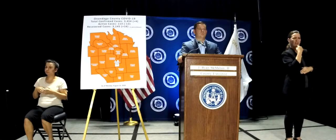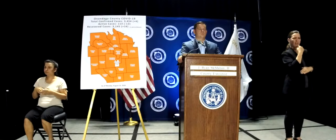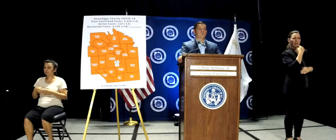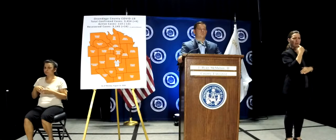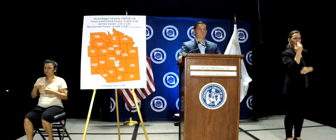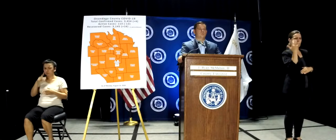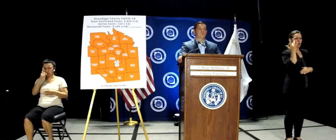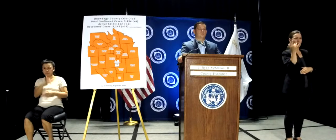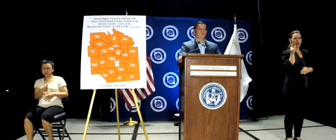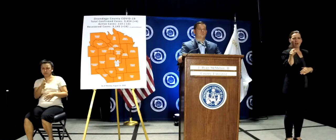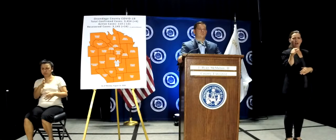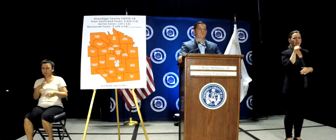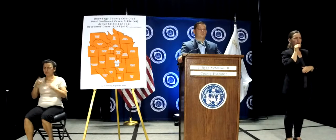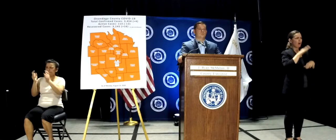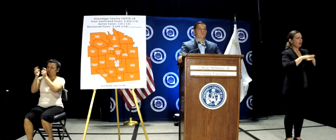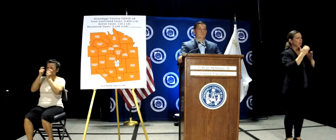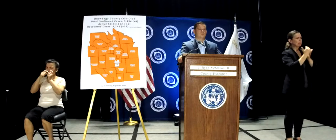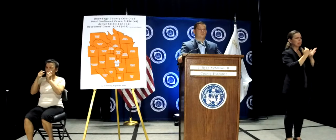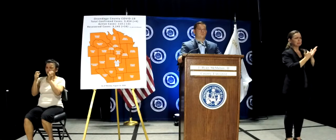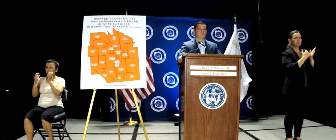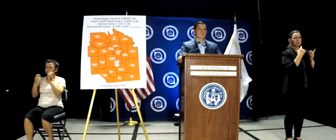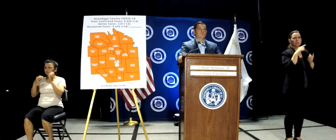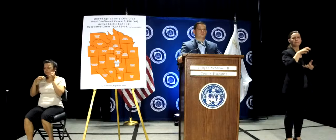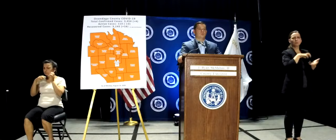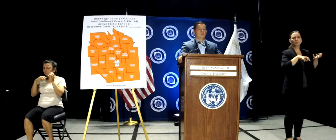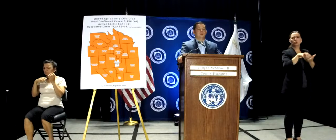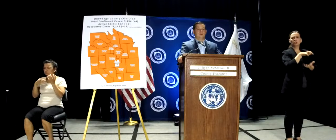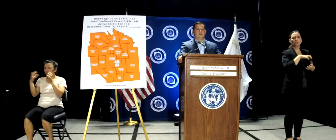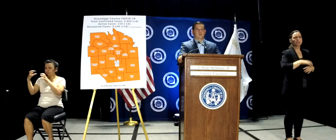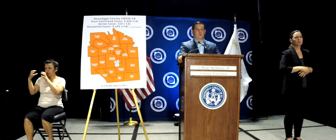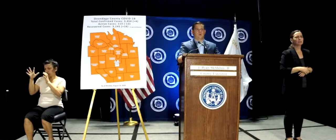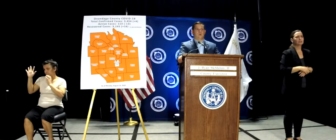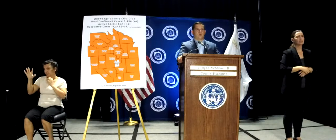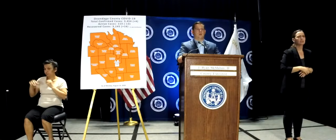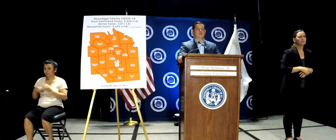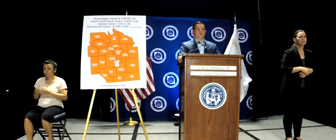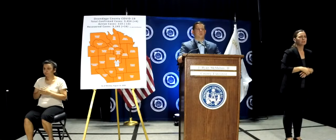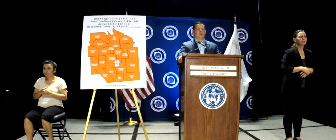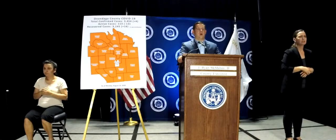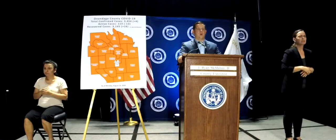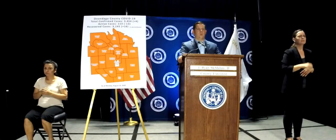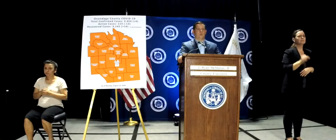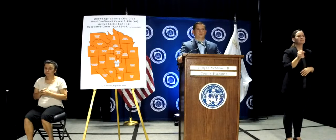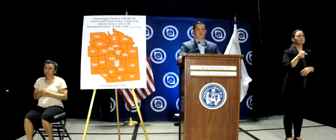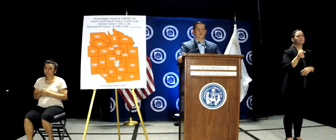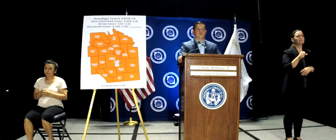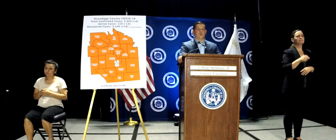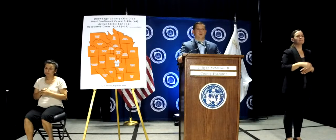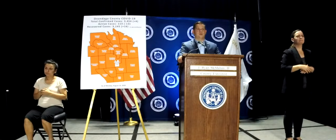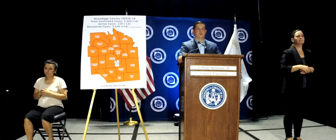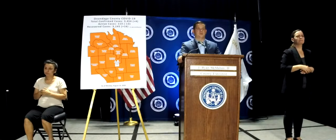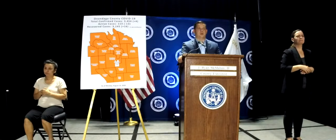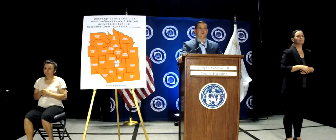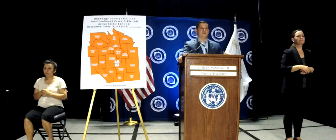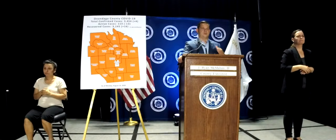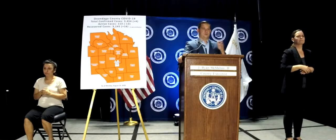with school districts, submitting their plan correctly. Yeah, so in our control room call, we were told there was 4 districts in all of Central New